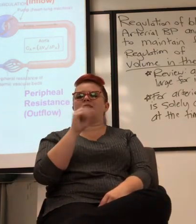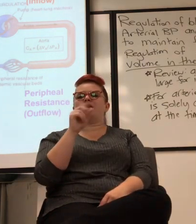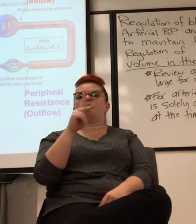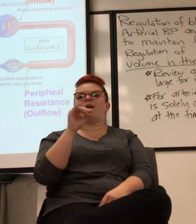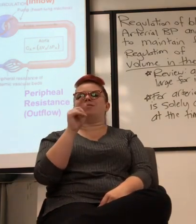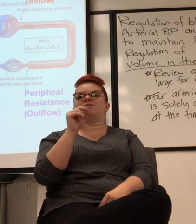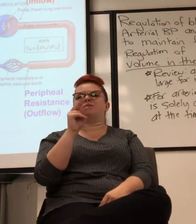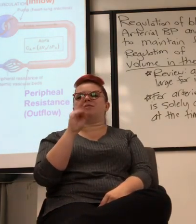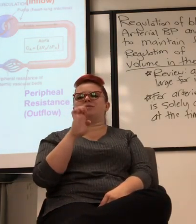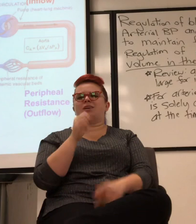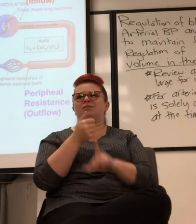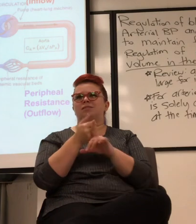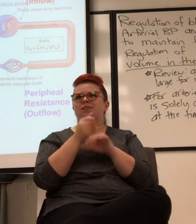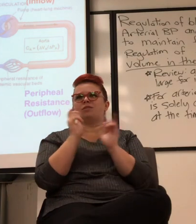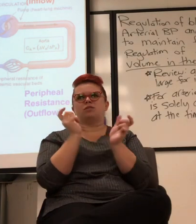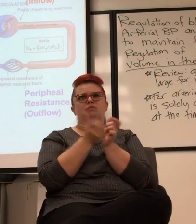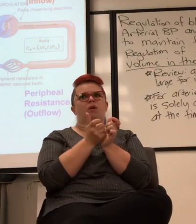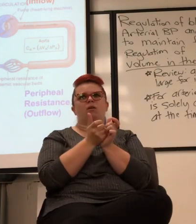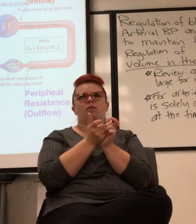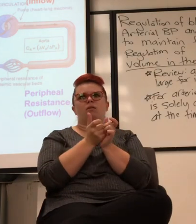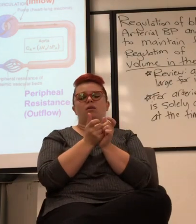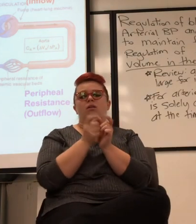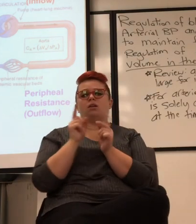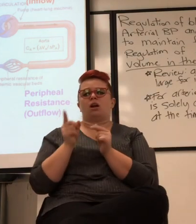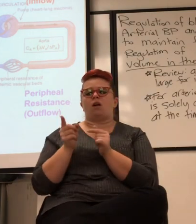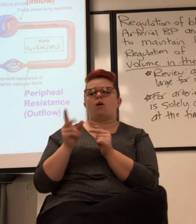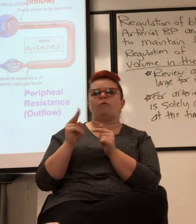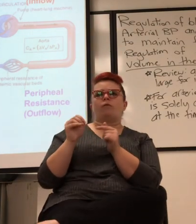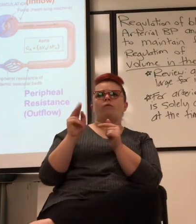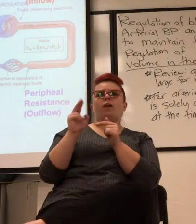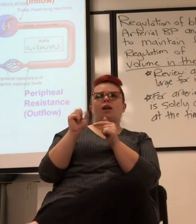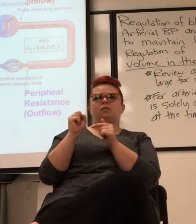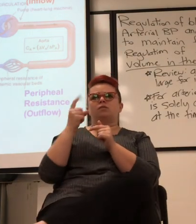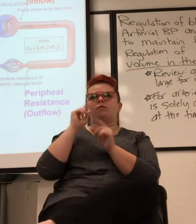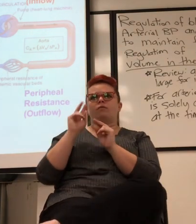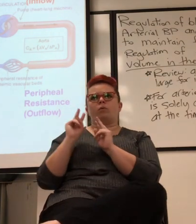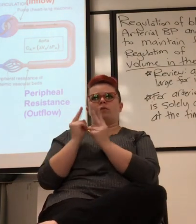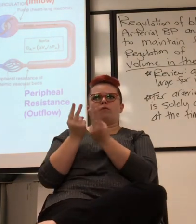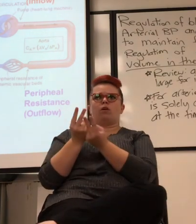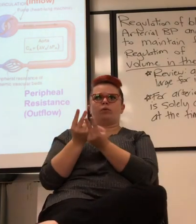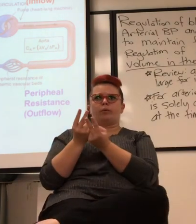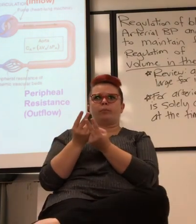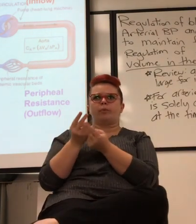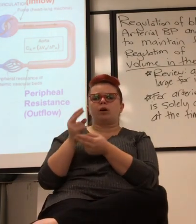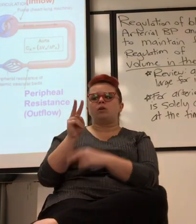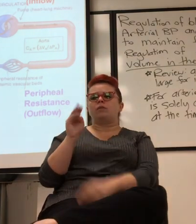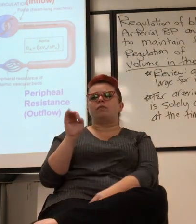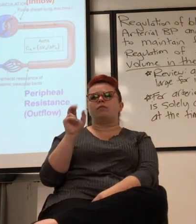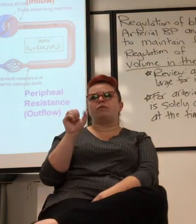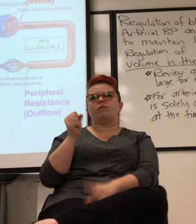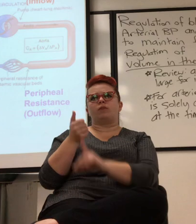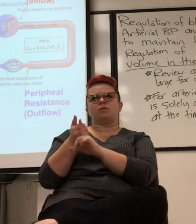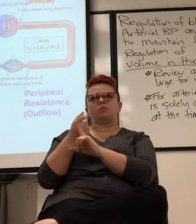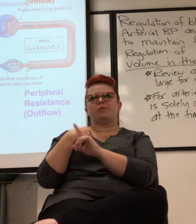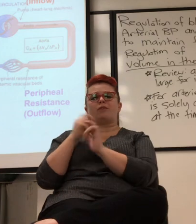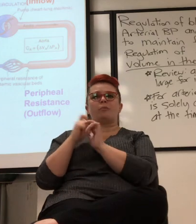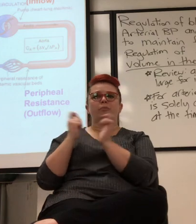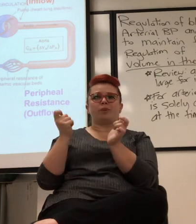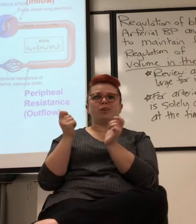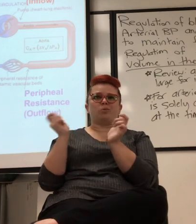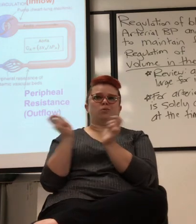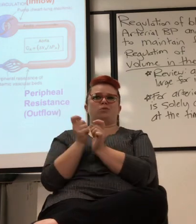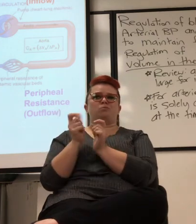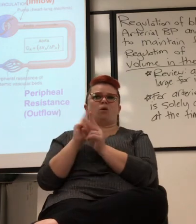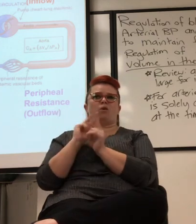saying, right? Okay, let's do the same thing for veins. For volume, do veins carry large or small